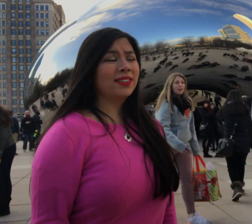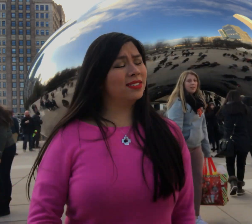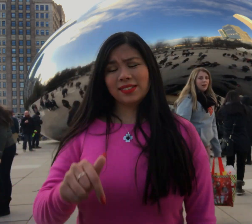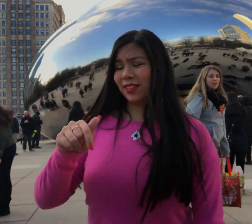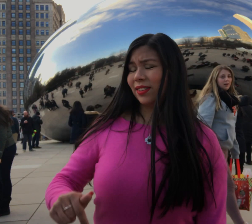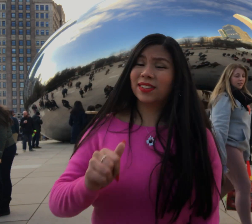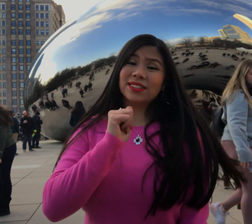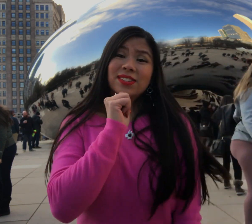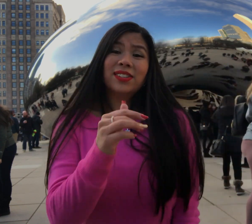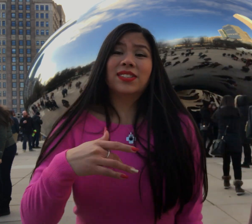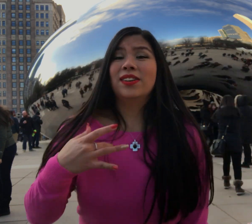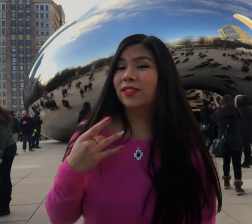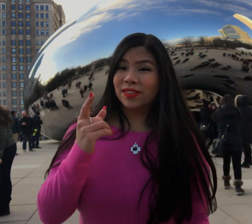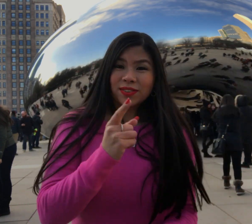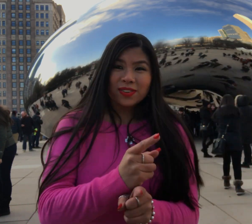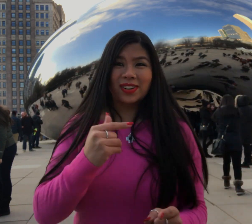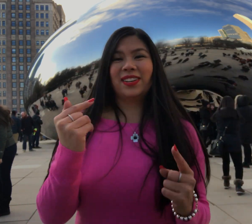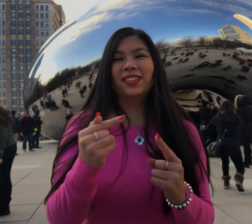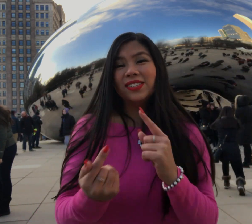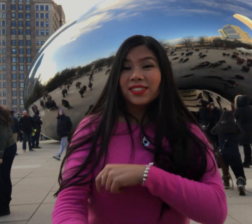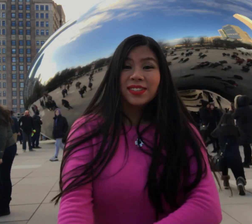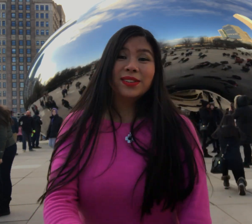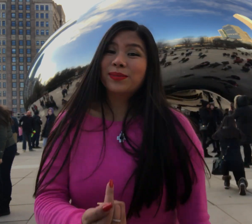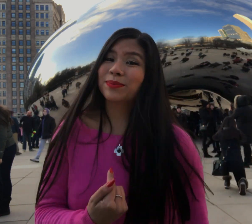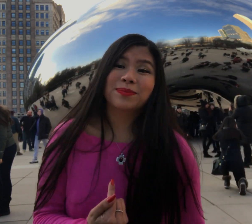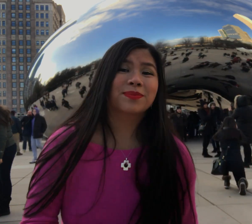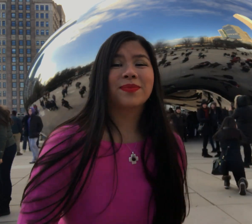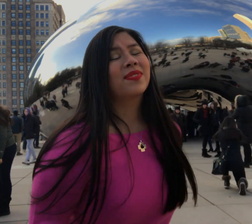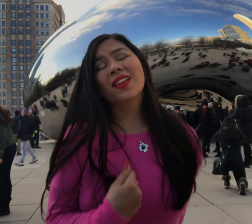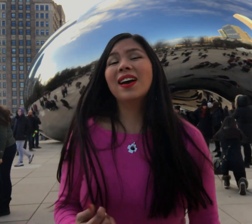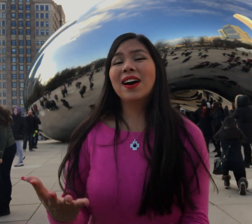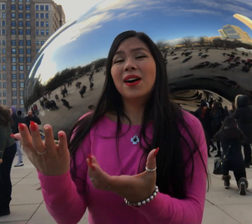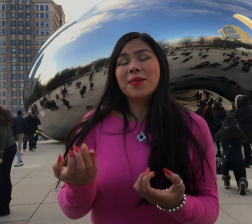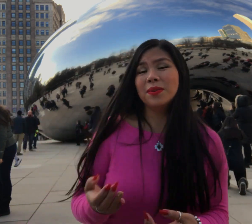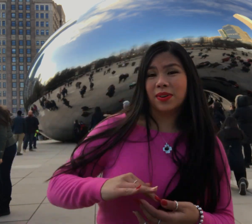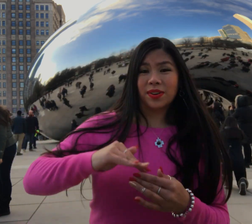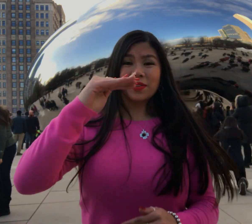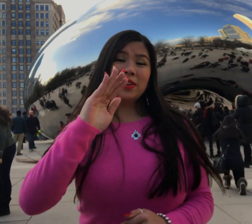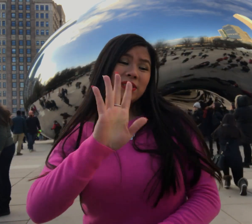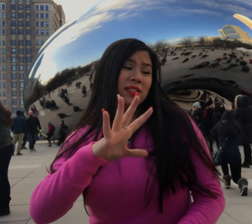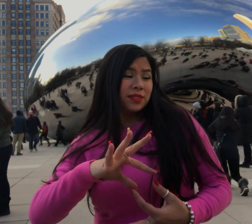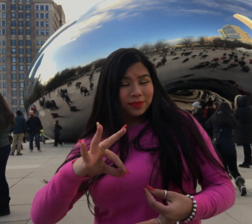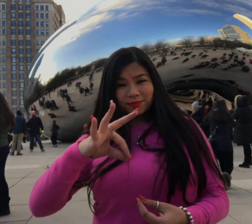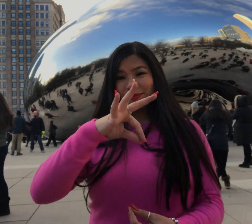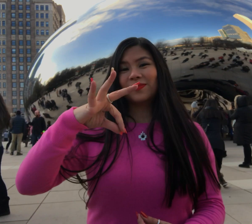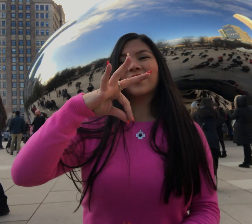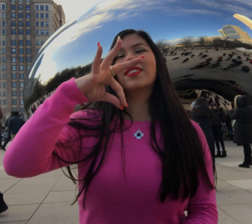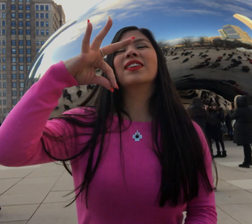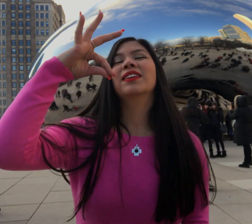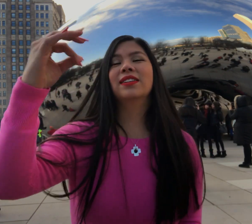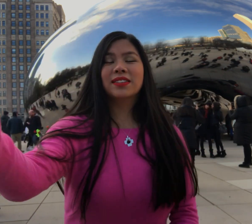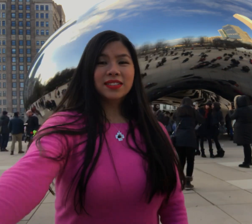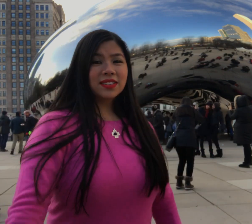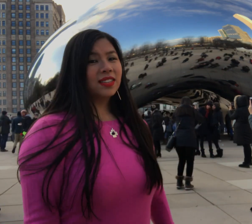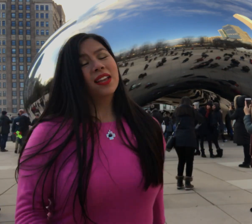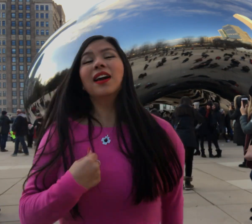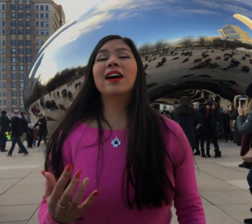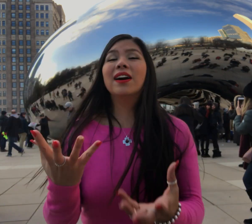Cause this just don't feel right to me I wanna raise your spirits I